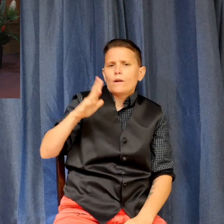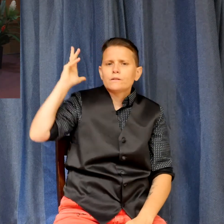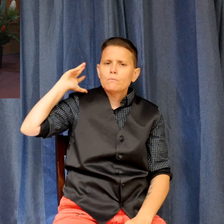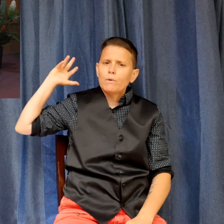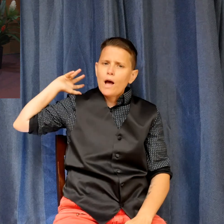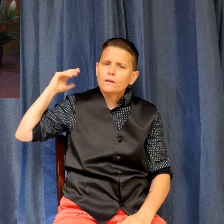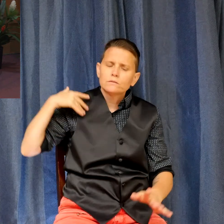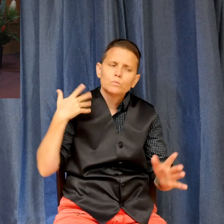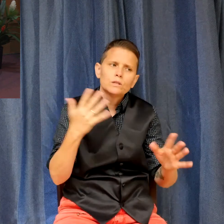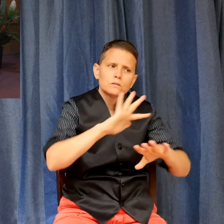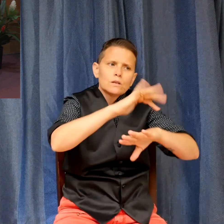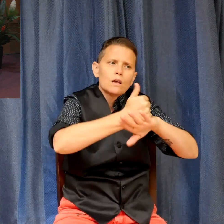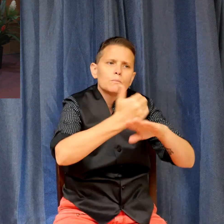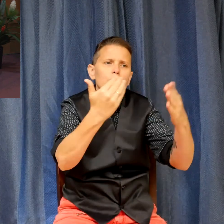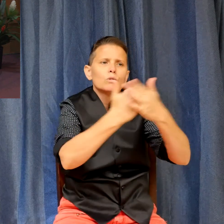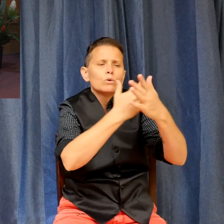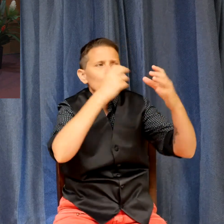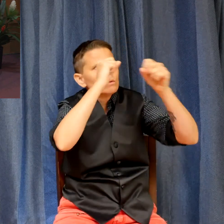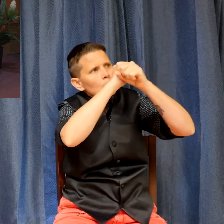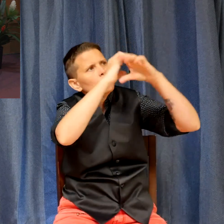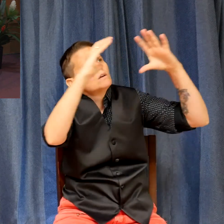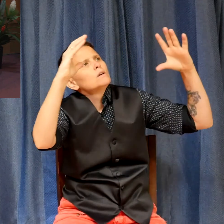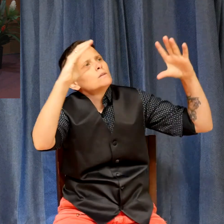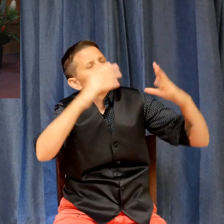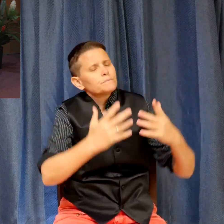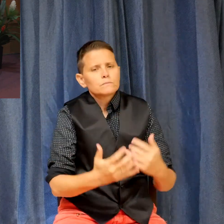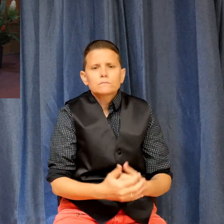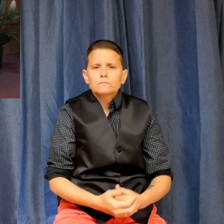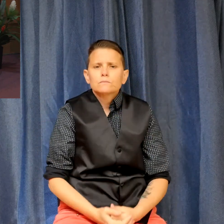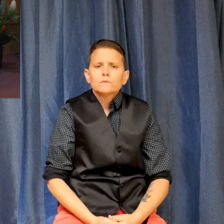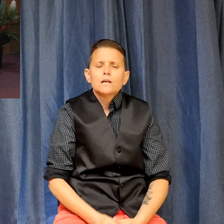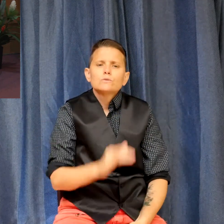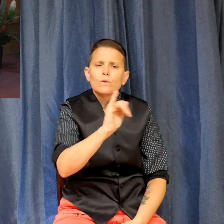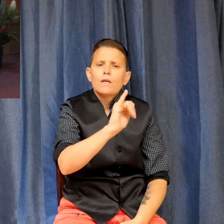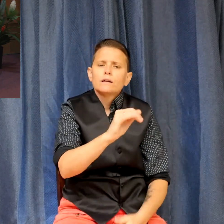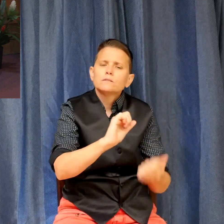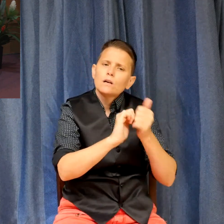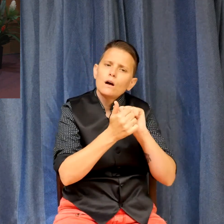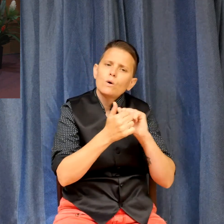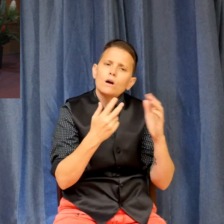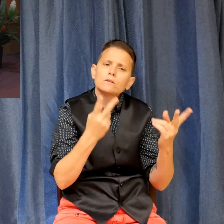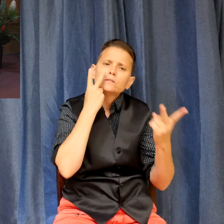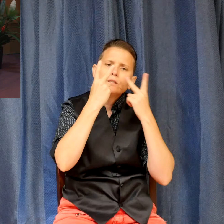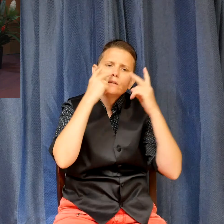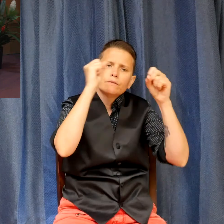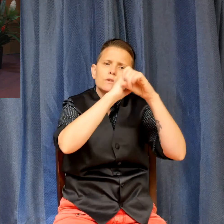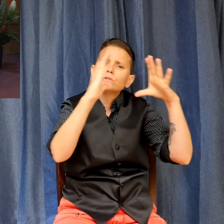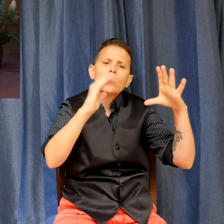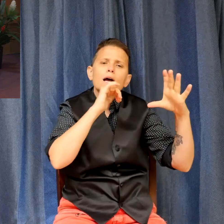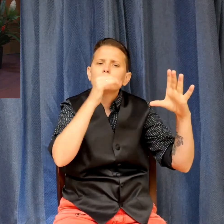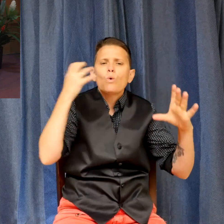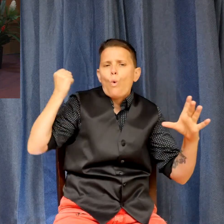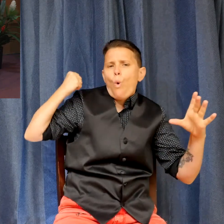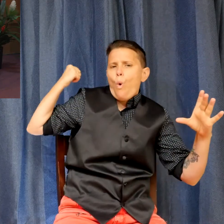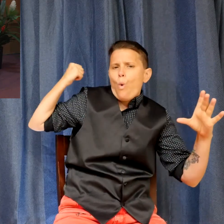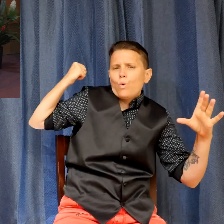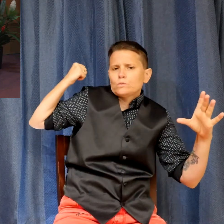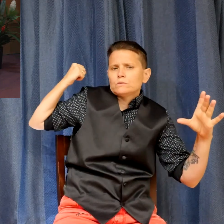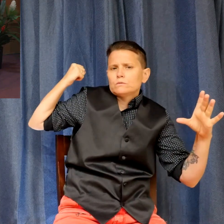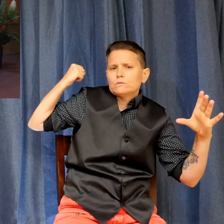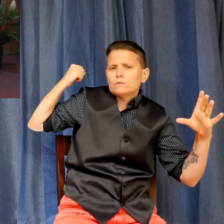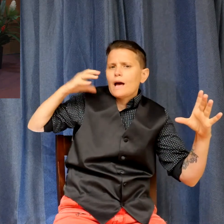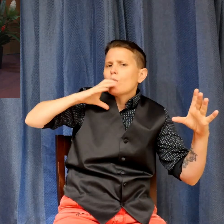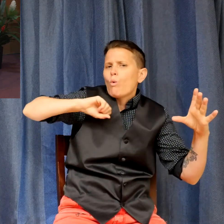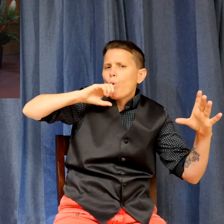Absolutely. So that's the long answer to how do I see the vision for another. I don't have the memories of the past. Yeah.